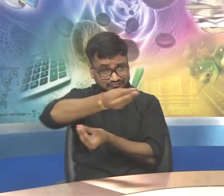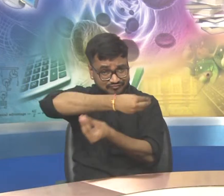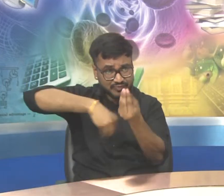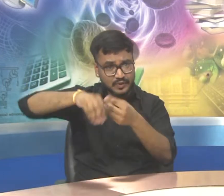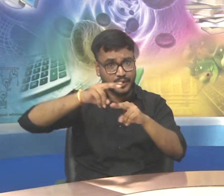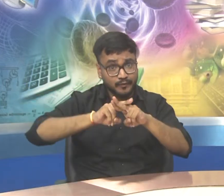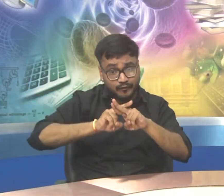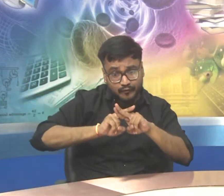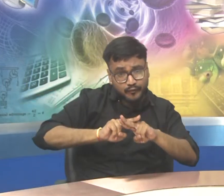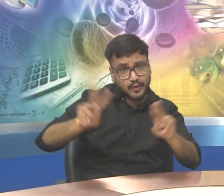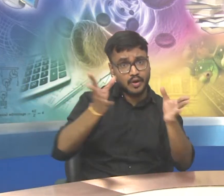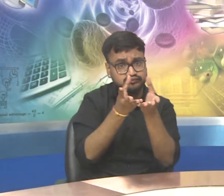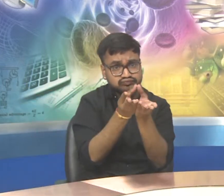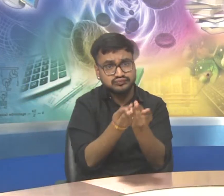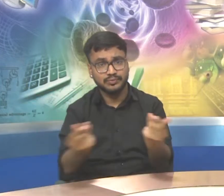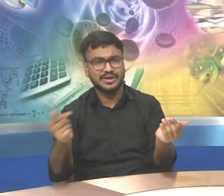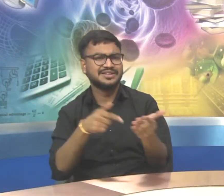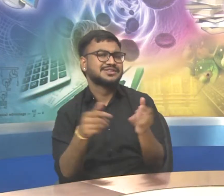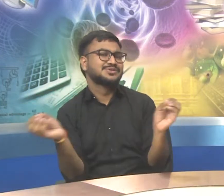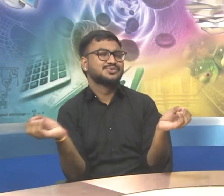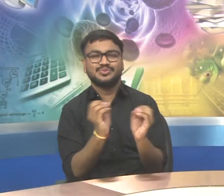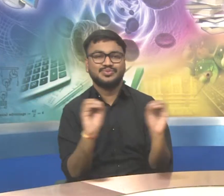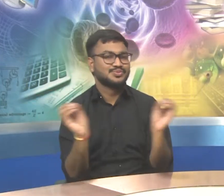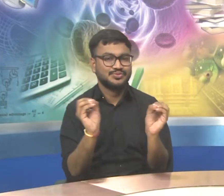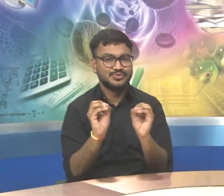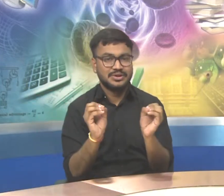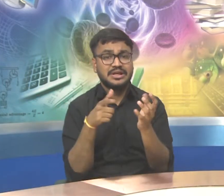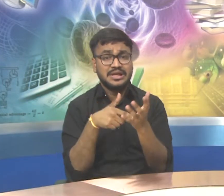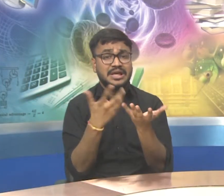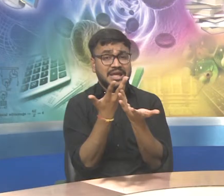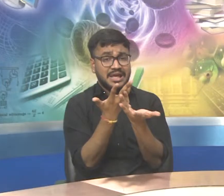Some solids cannot dissolve in water properly.